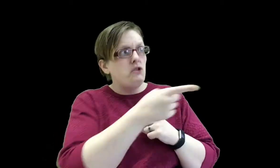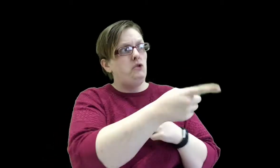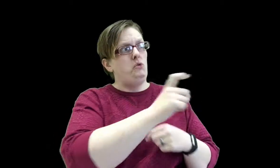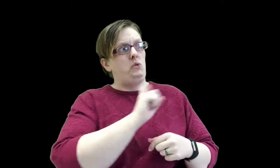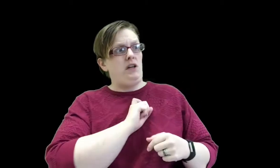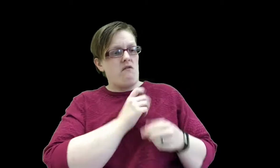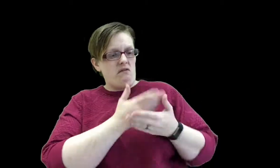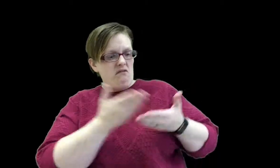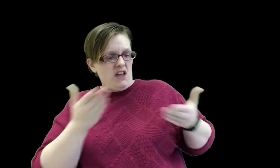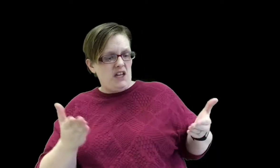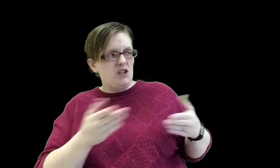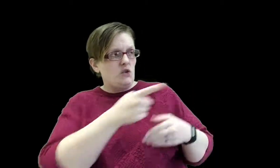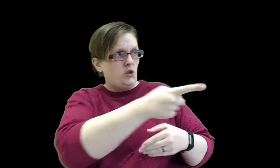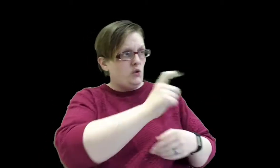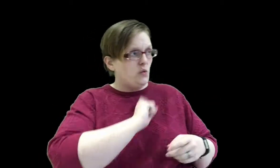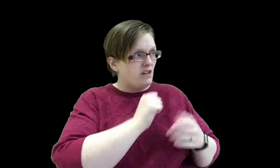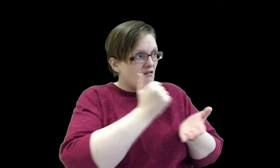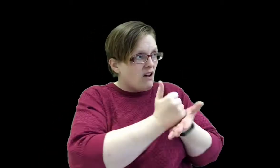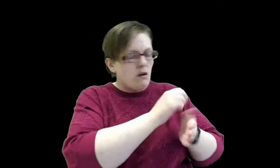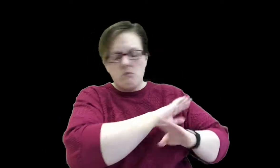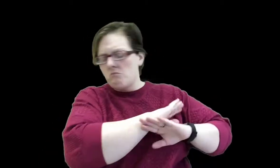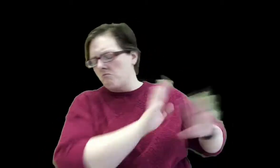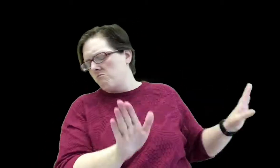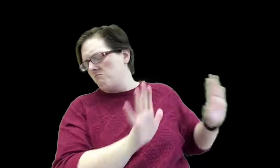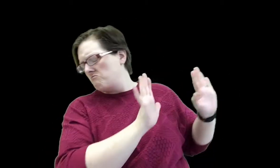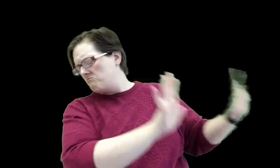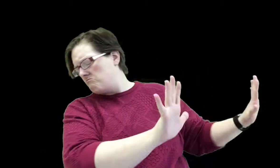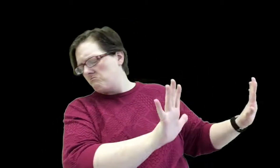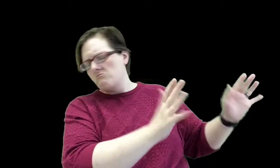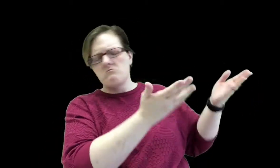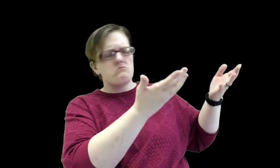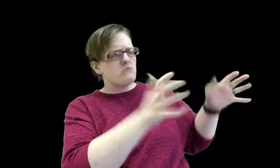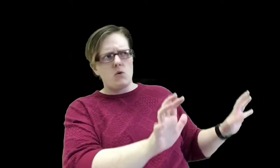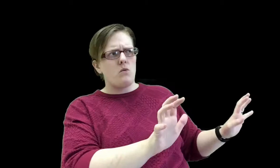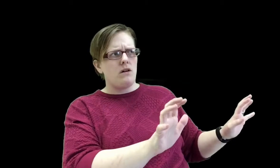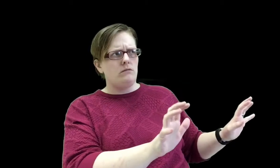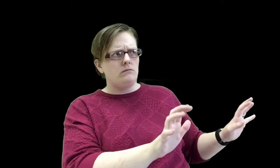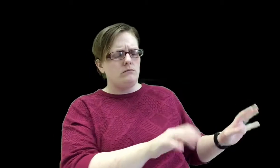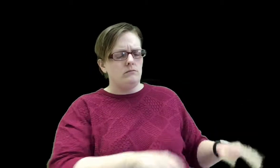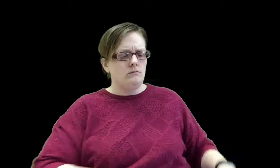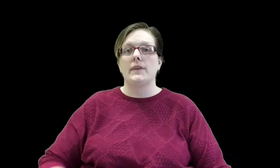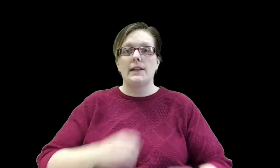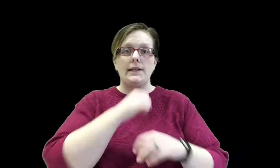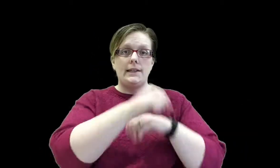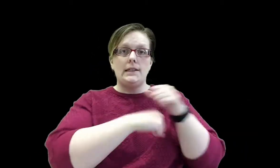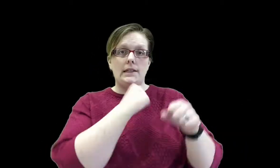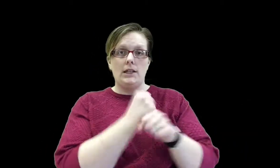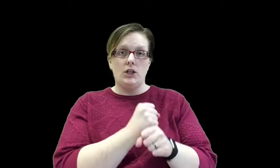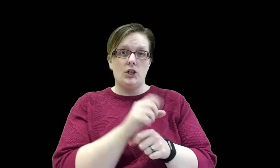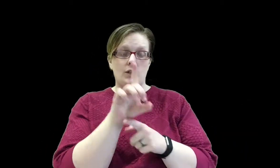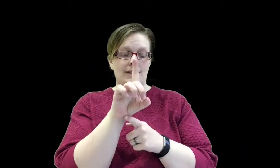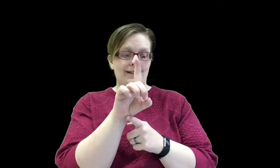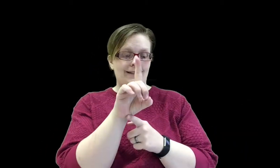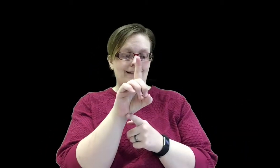to give them technology or things or other aid other than food, they reject it completely.